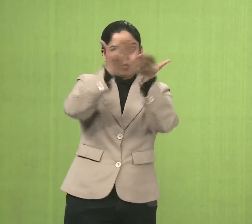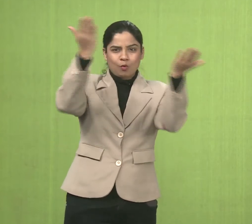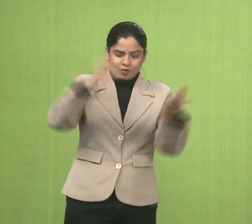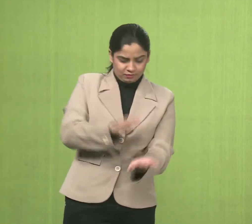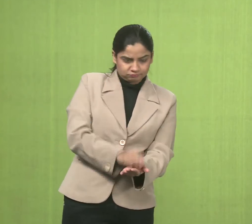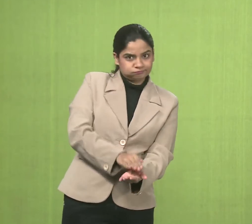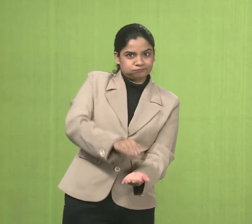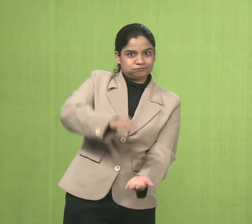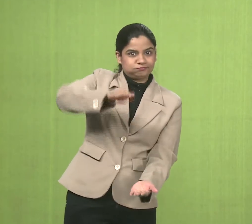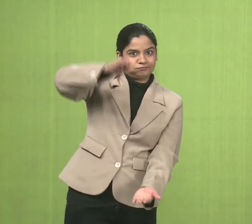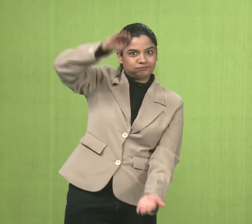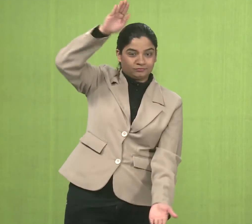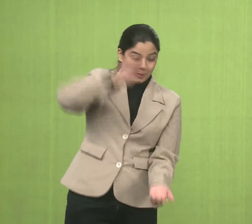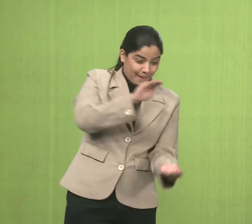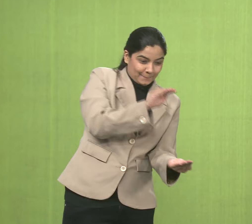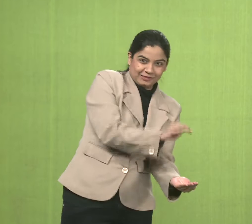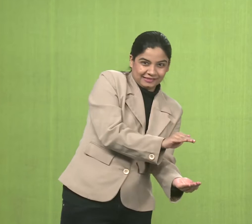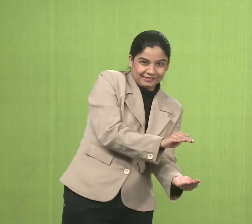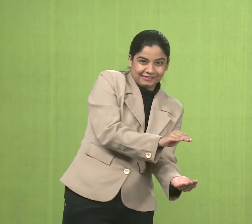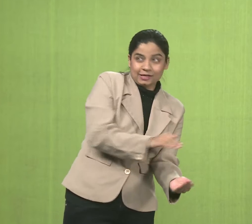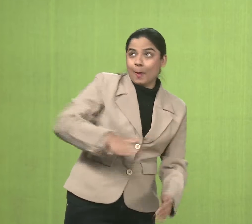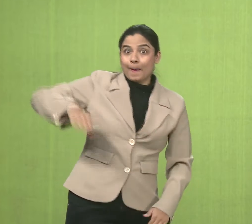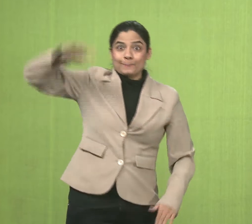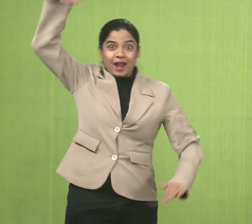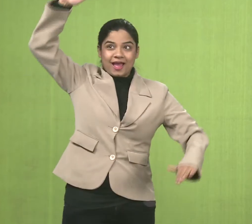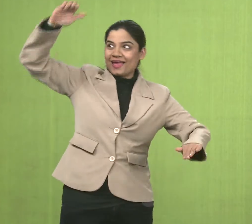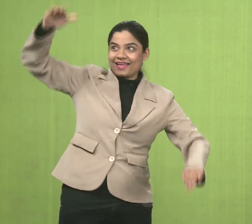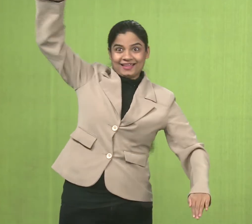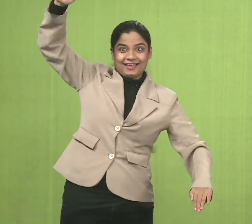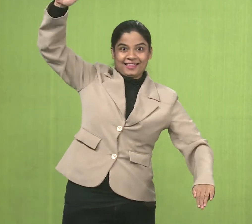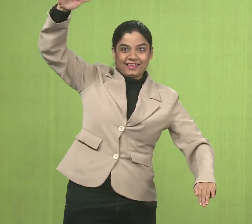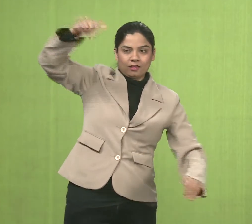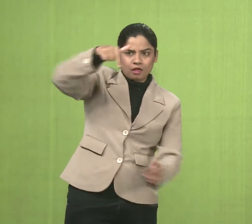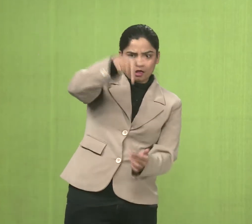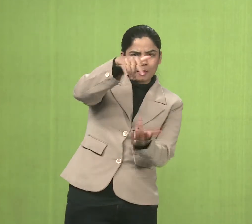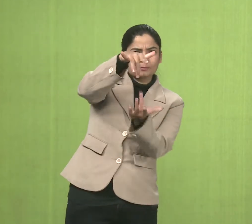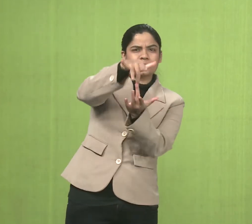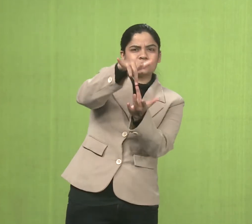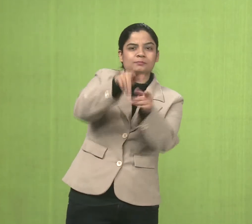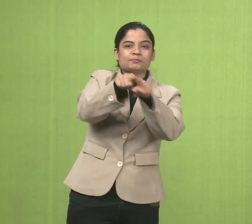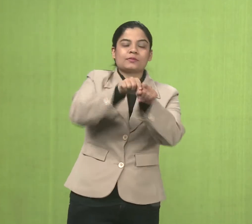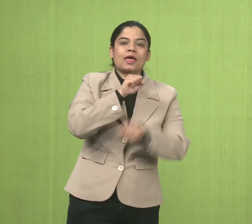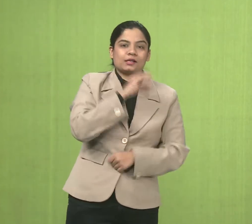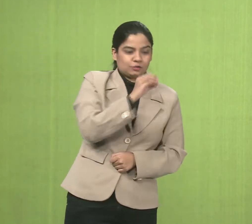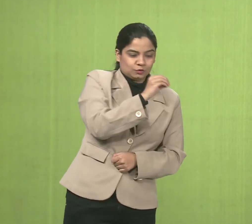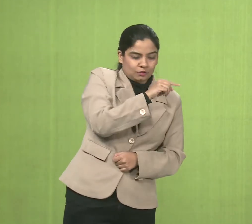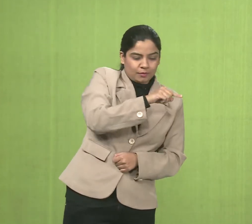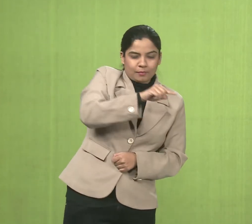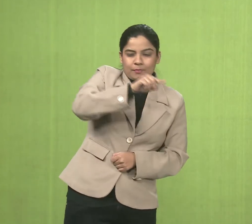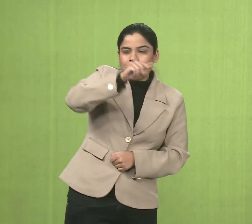Adolescence means a person who is neither a child nor an adult. The age is